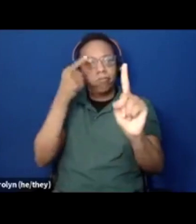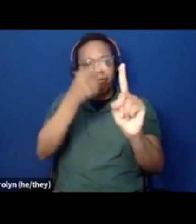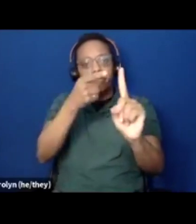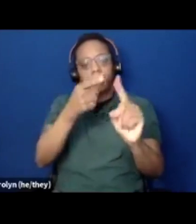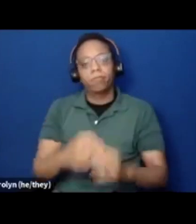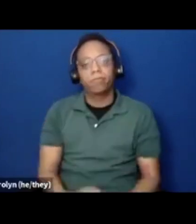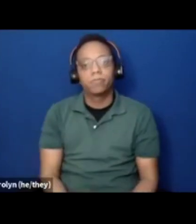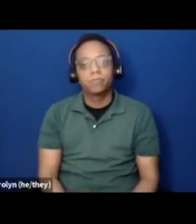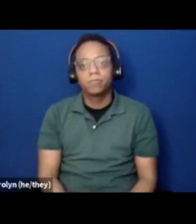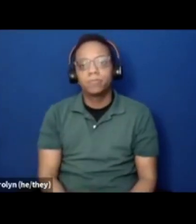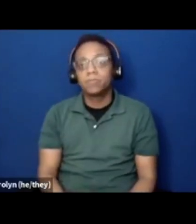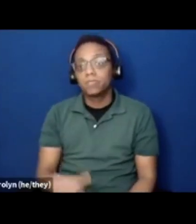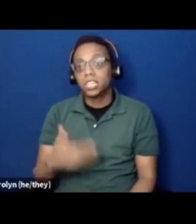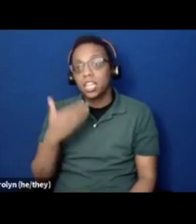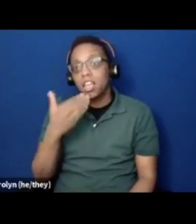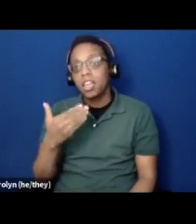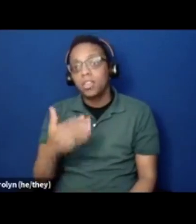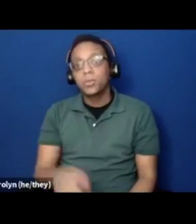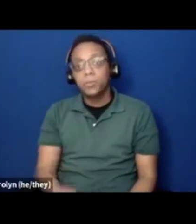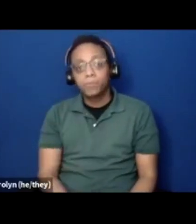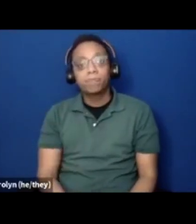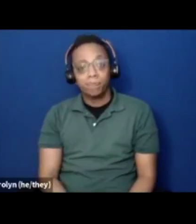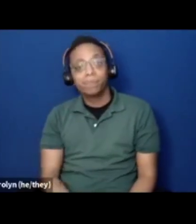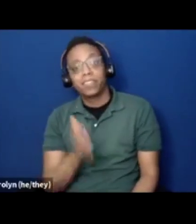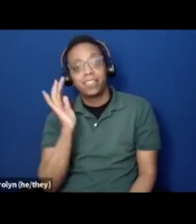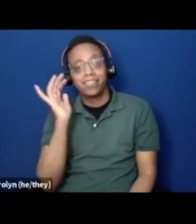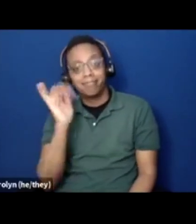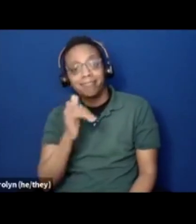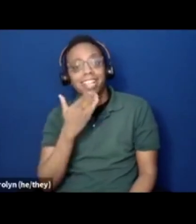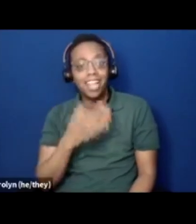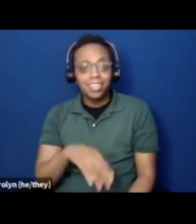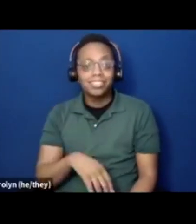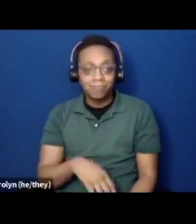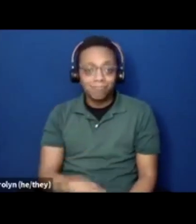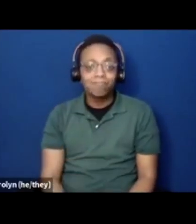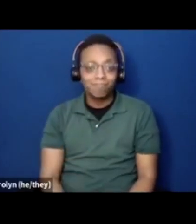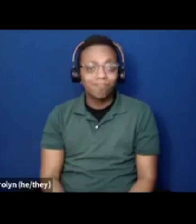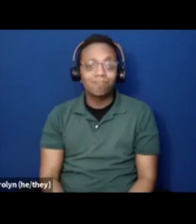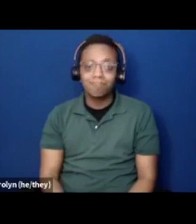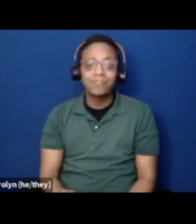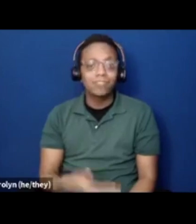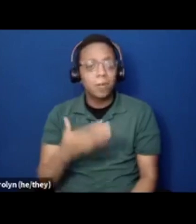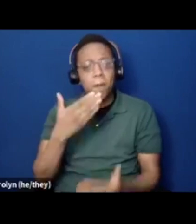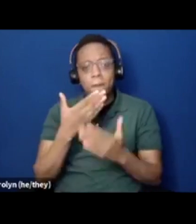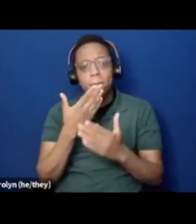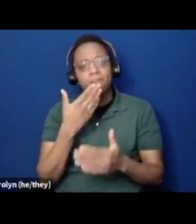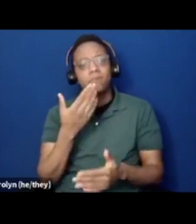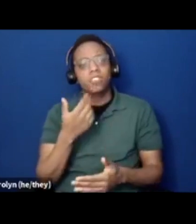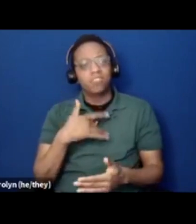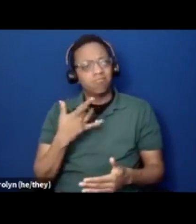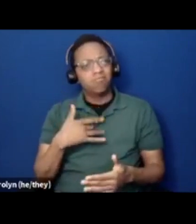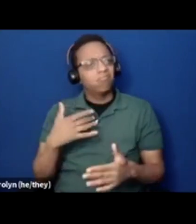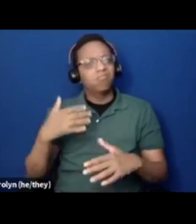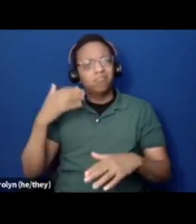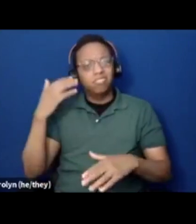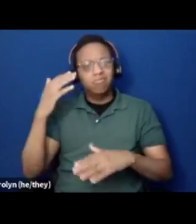Thank you. That sounds like we're in good hands. We're in good hands. Thank both of you all for all the hard work that you all are